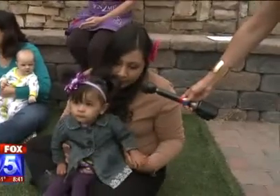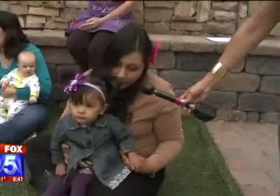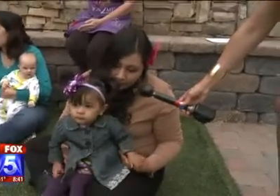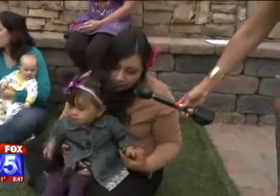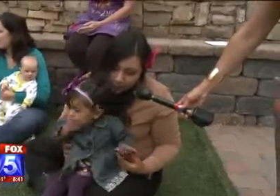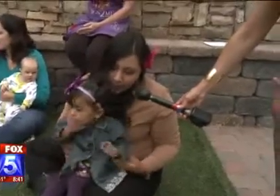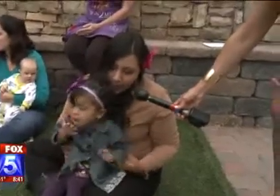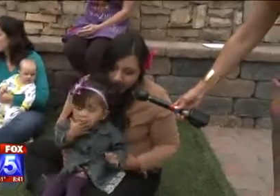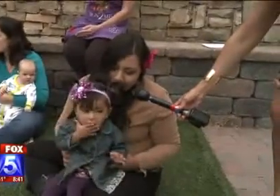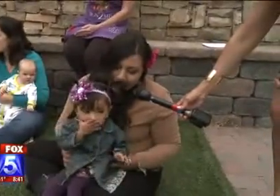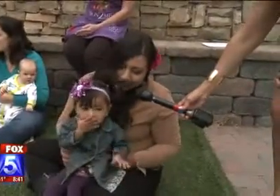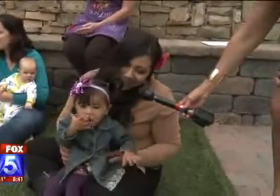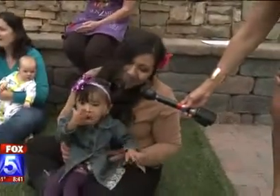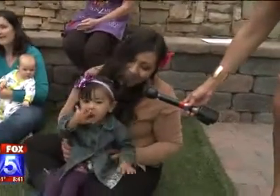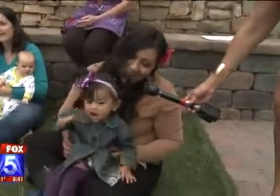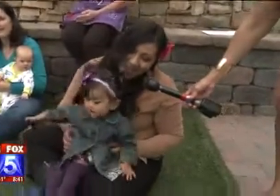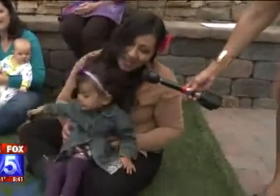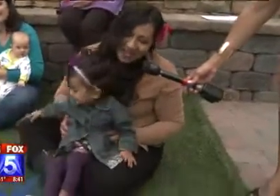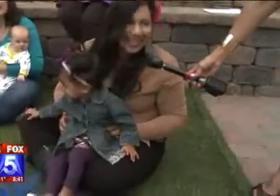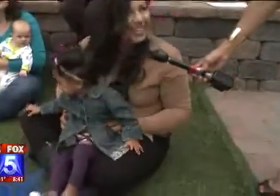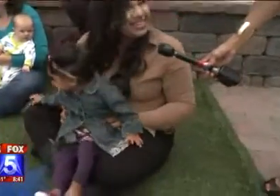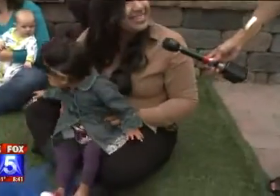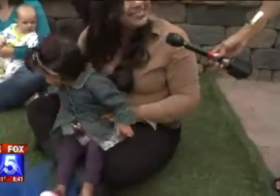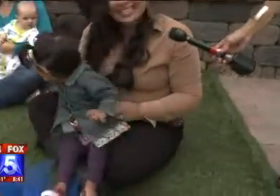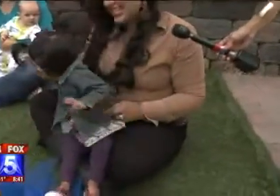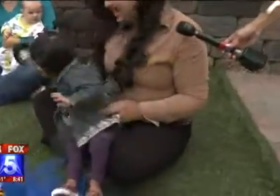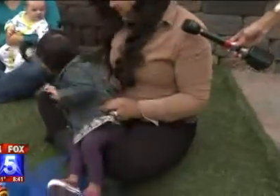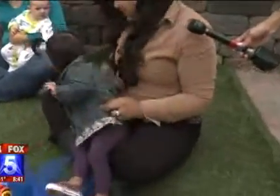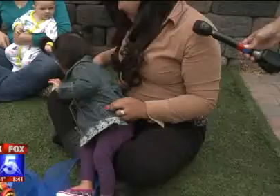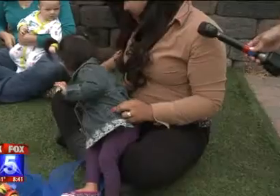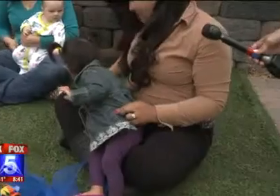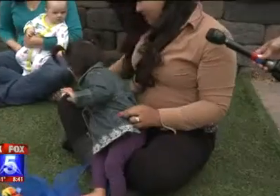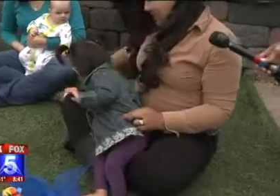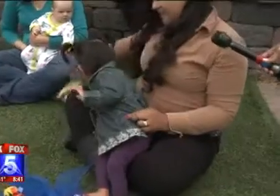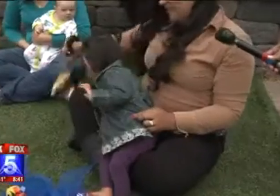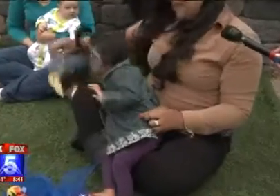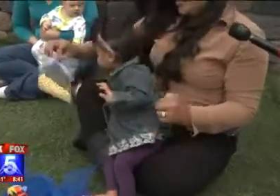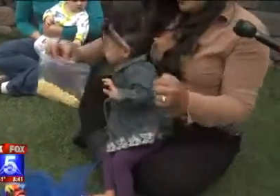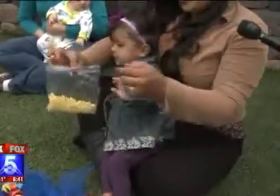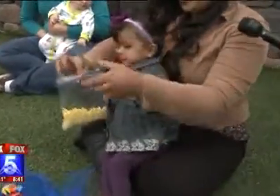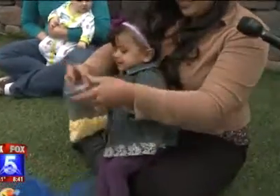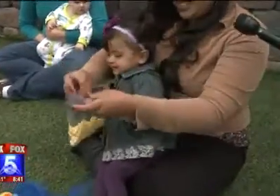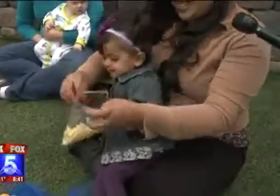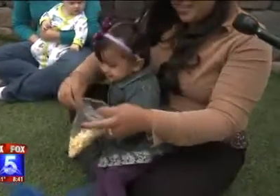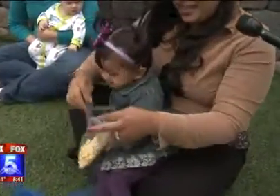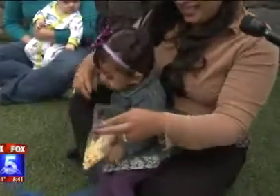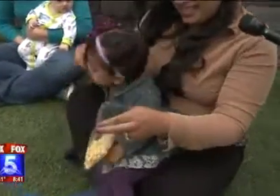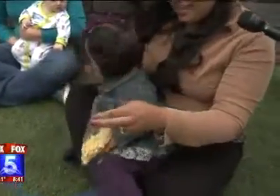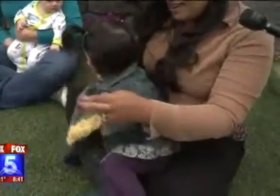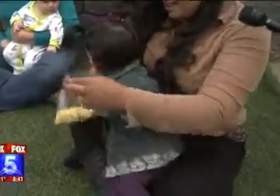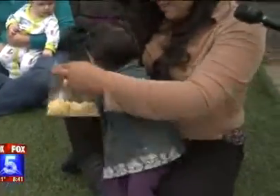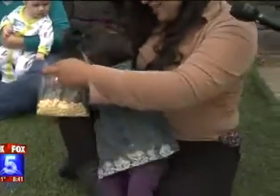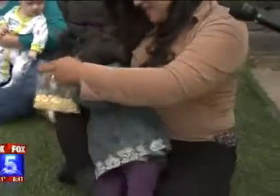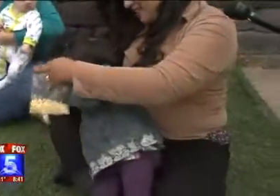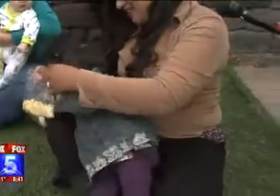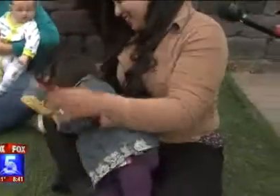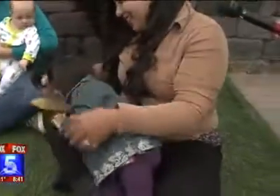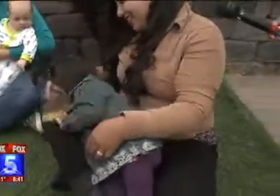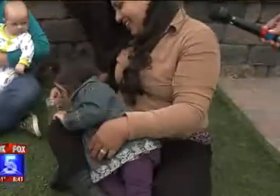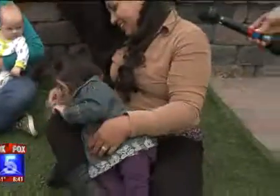do when she's hungry? She's hungry. She wants to eat. So she has some snacks right here. Oh my gosh. Did you just see that? Did everybody just see